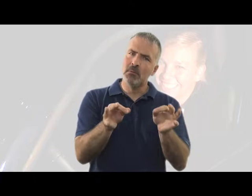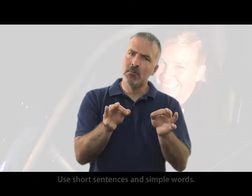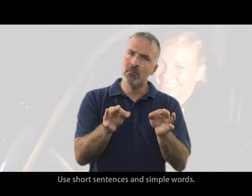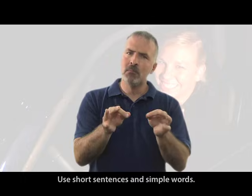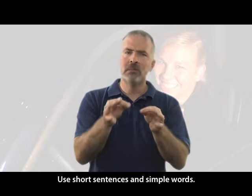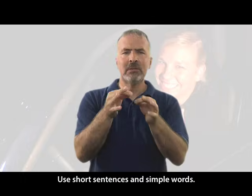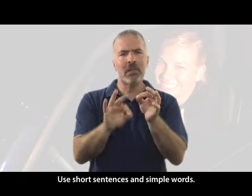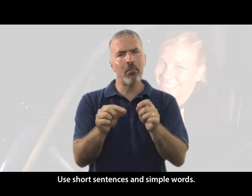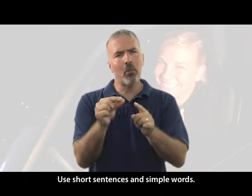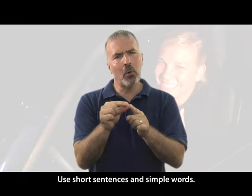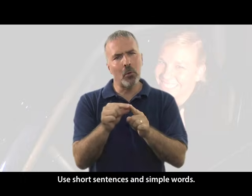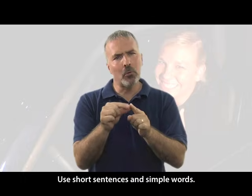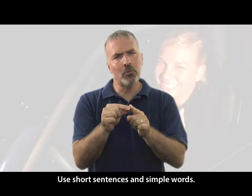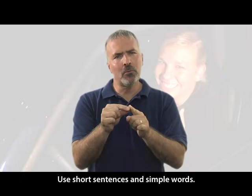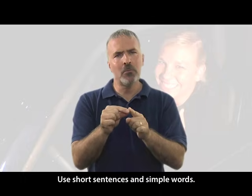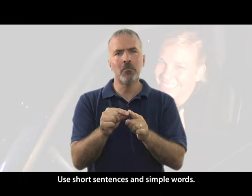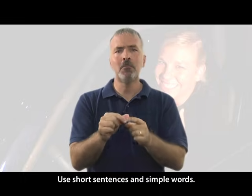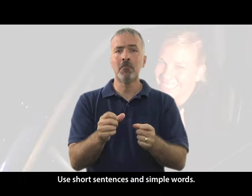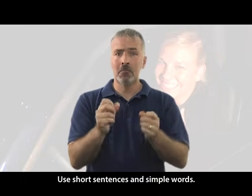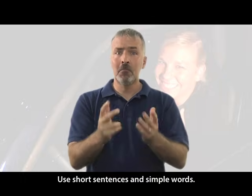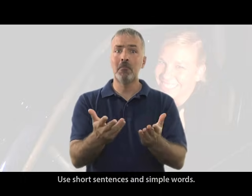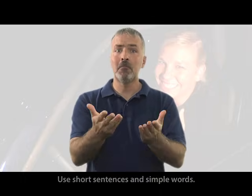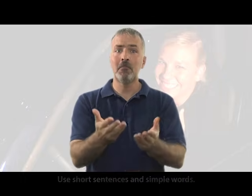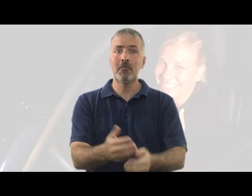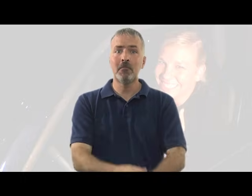Use short sentences and simple words.